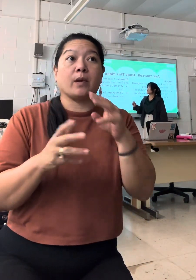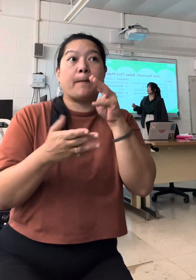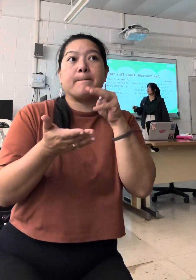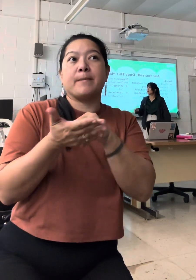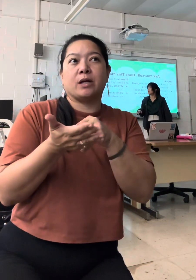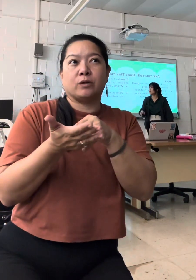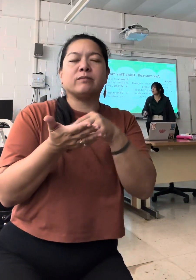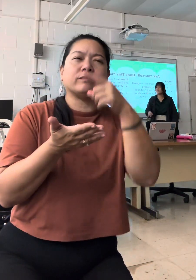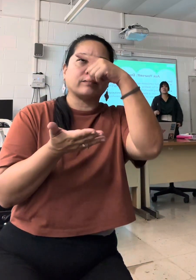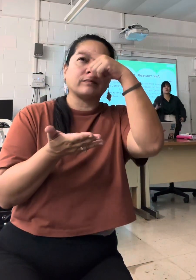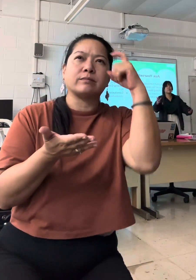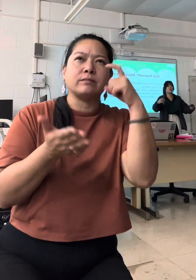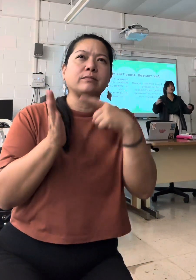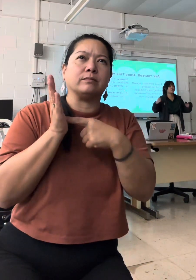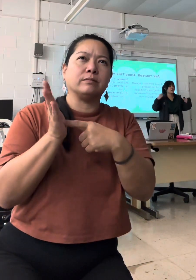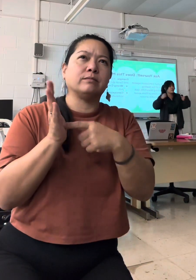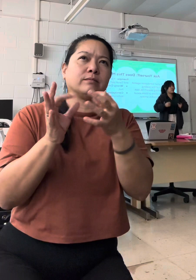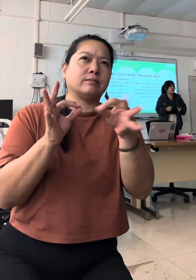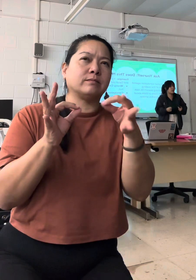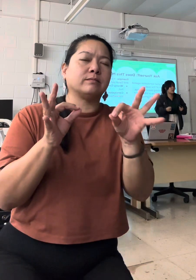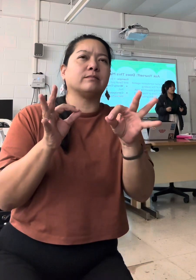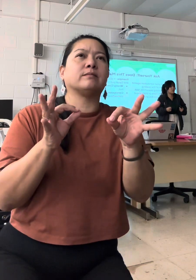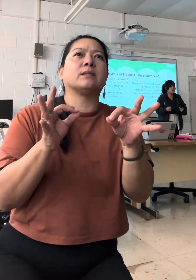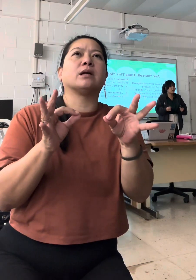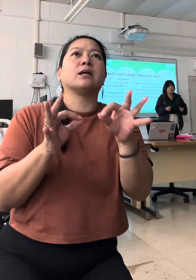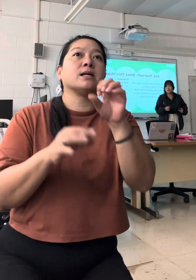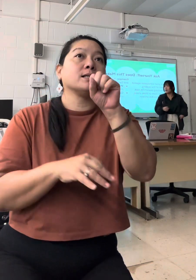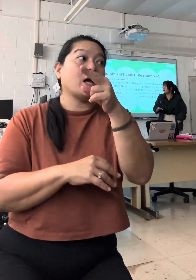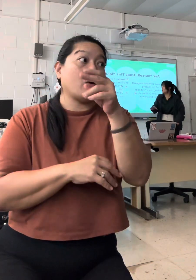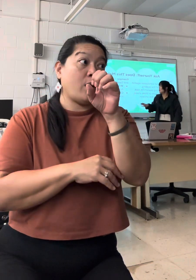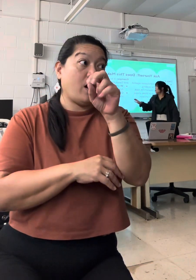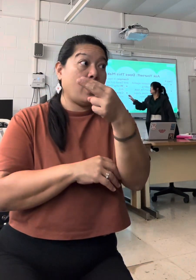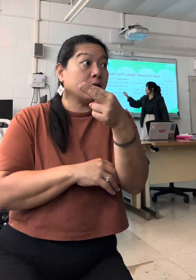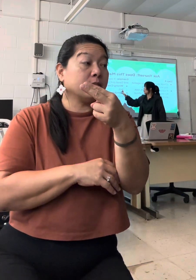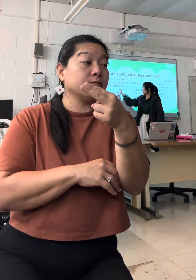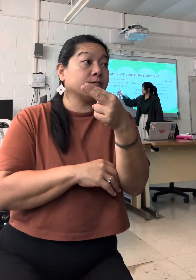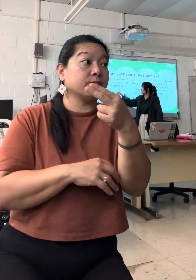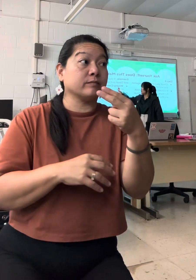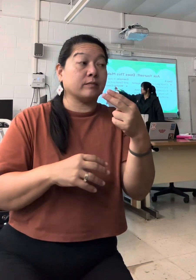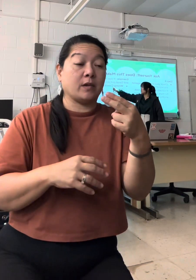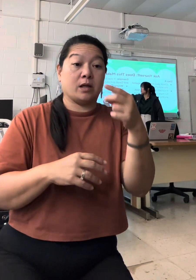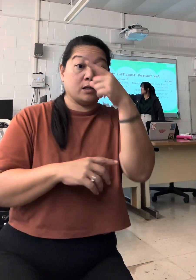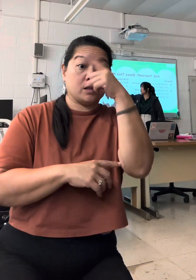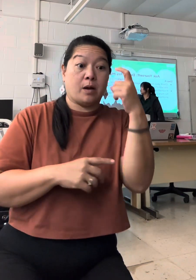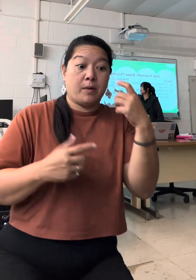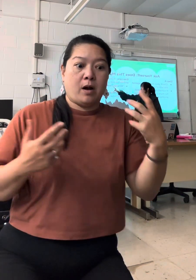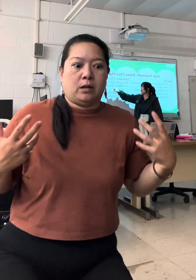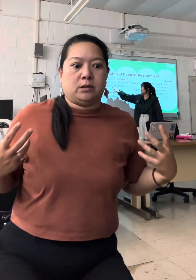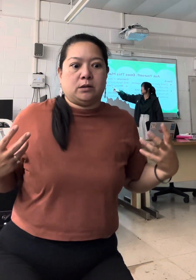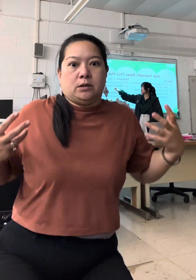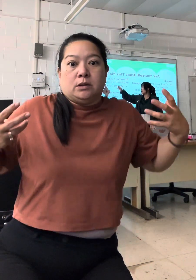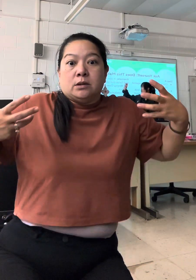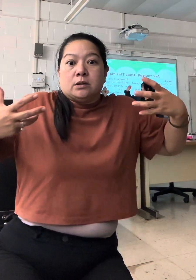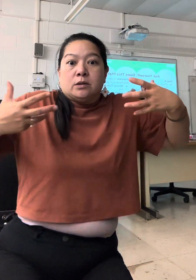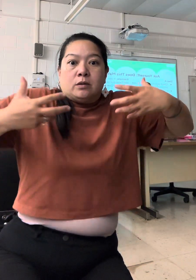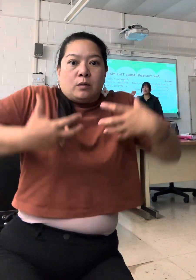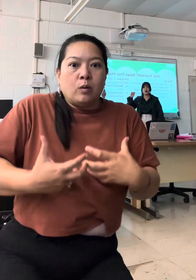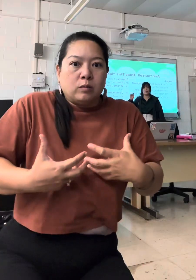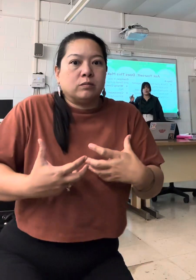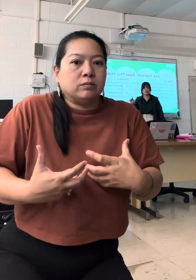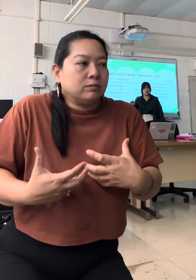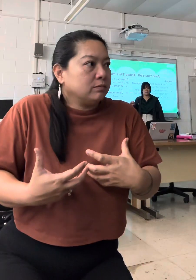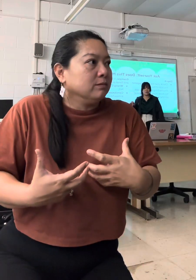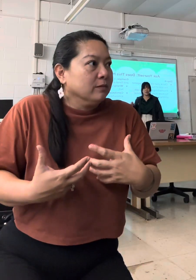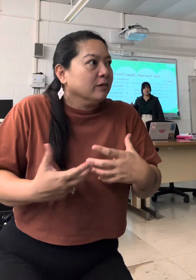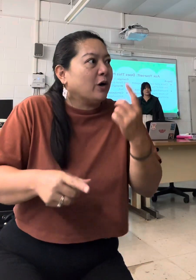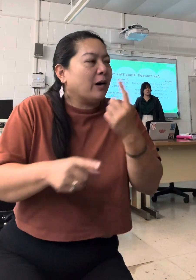of summer, and Sarah put on her heavy jacket. So is this conclusion, okay, Sarah's feeling hot